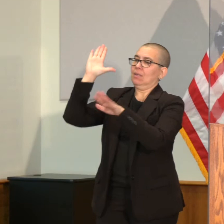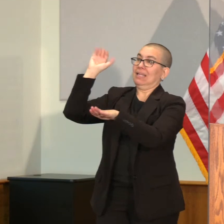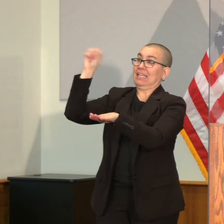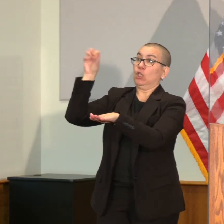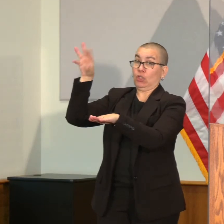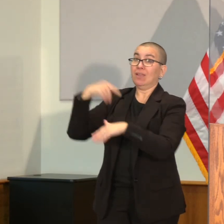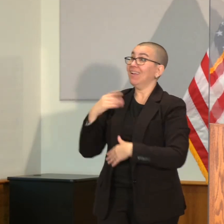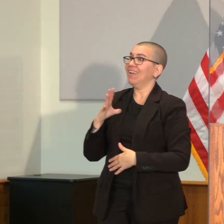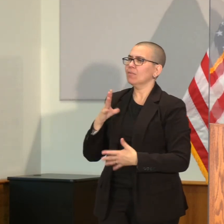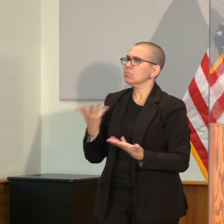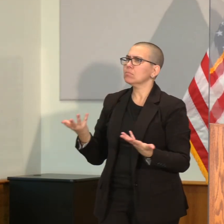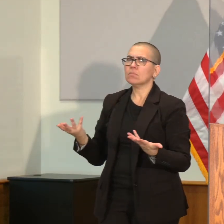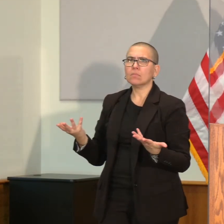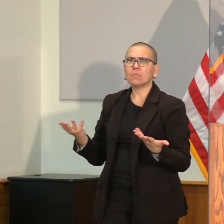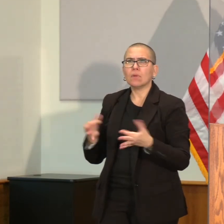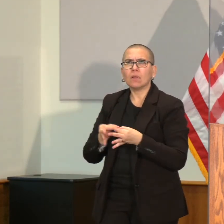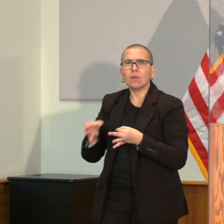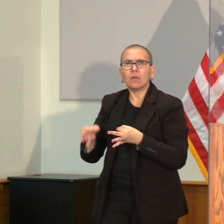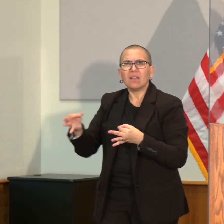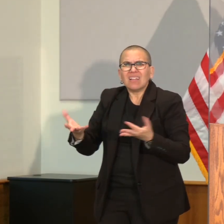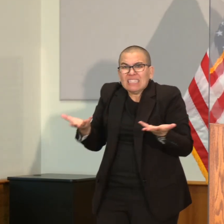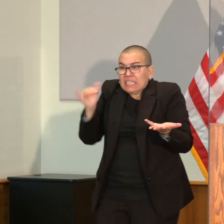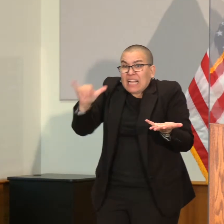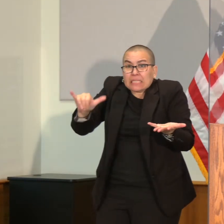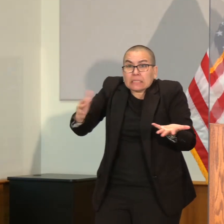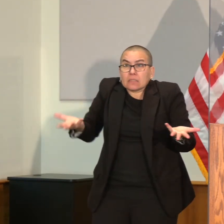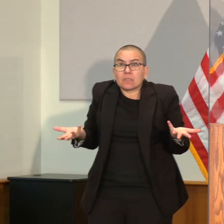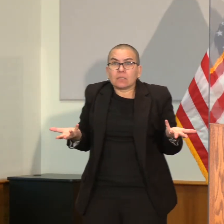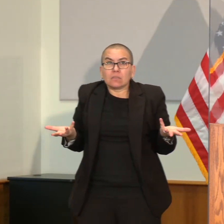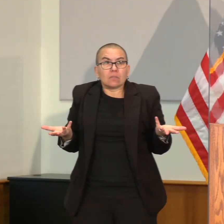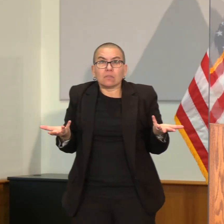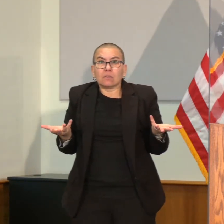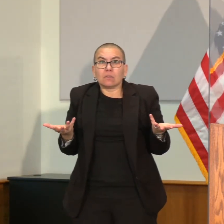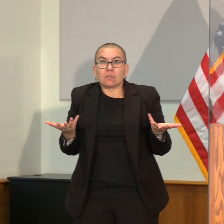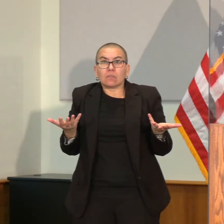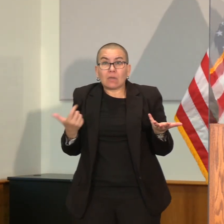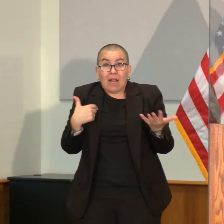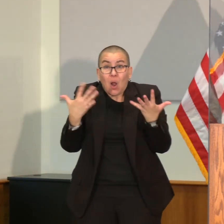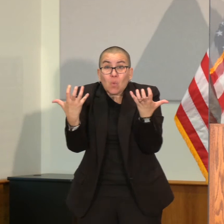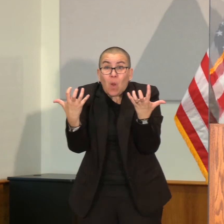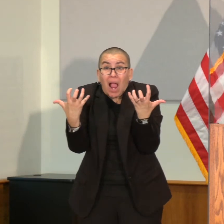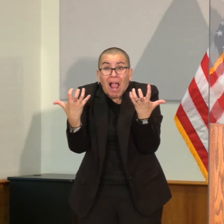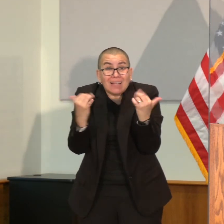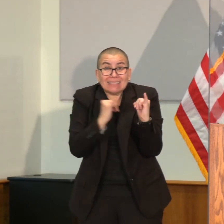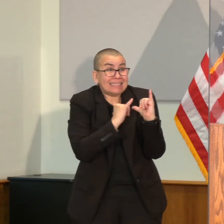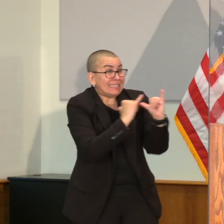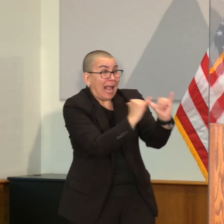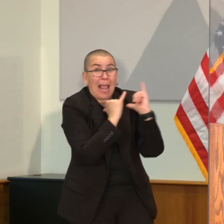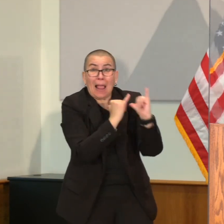page. With that being said, we're trying to find this common ground. I think you heard